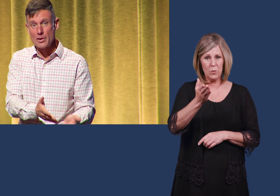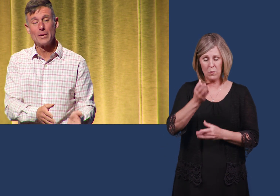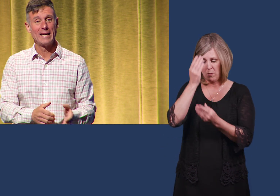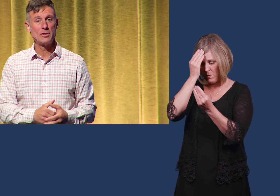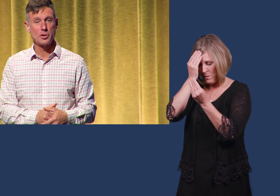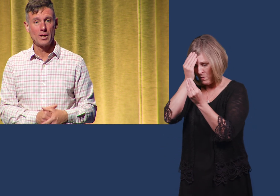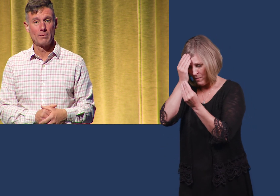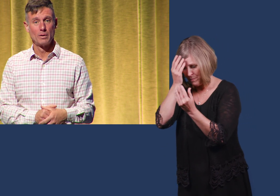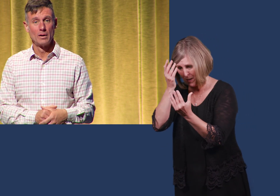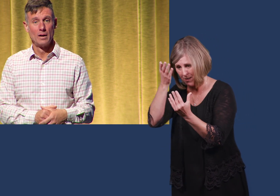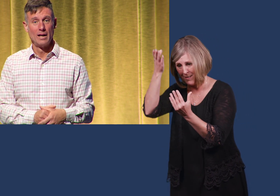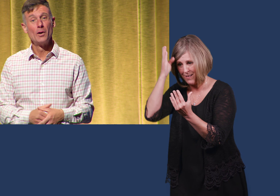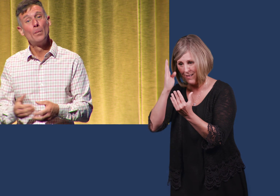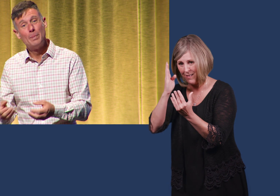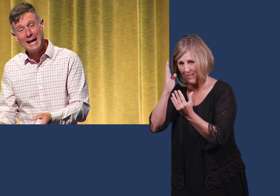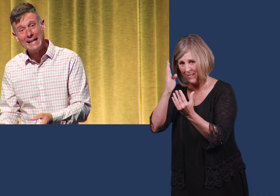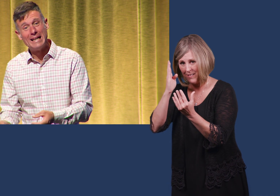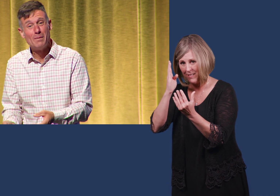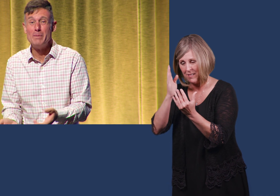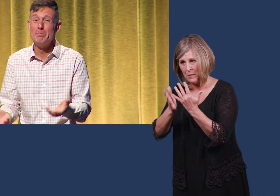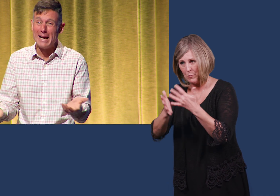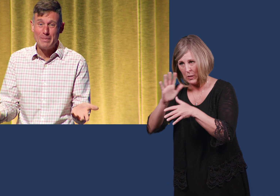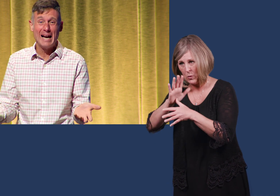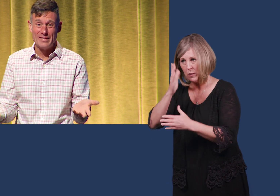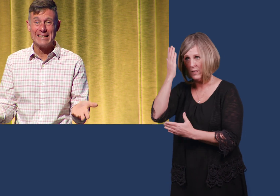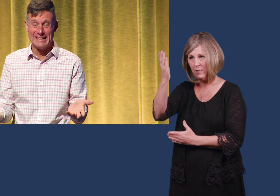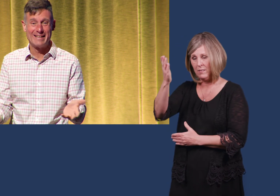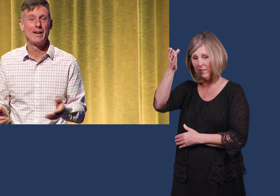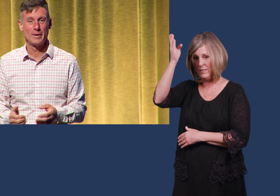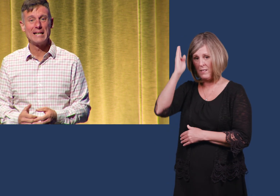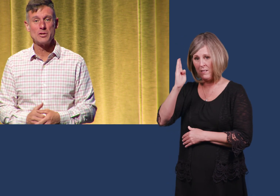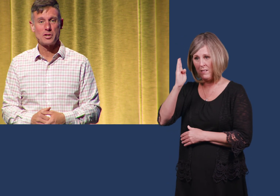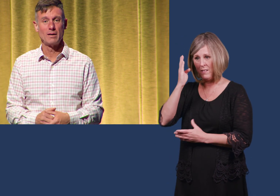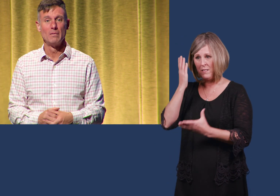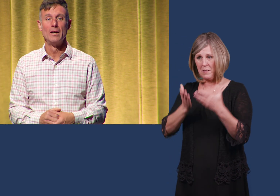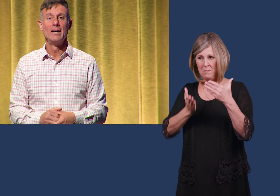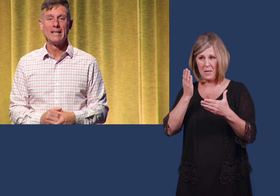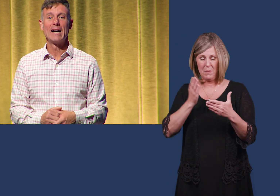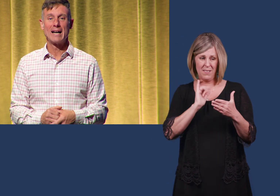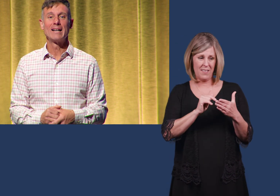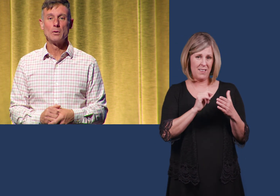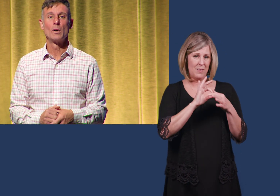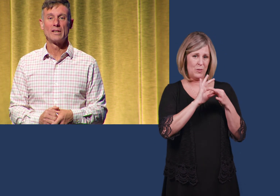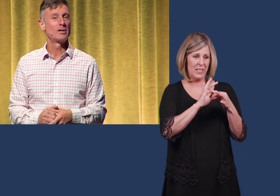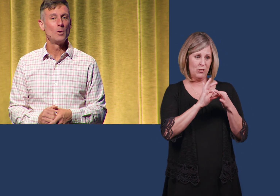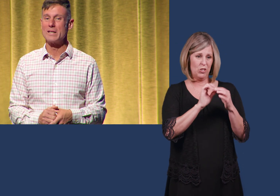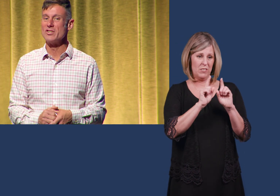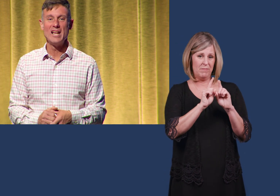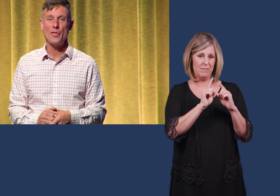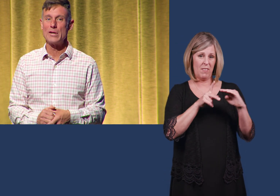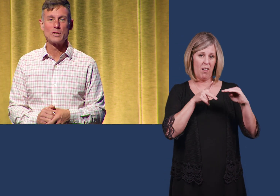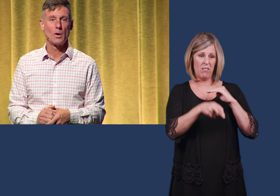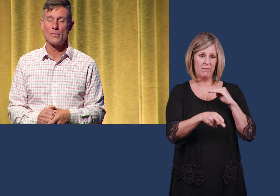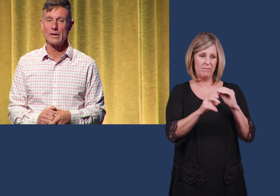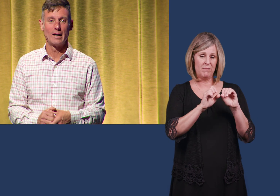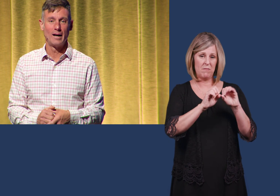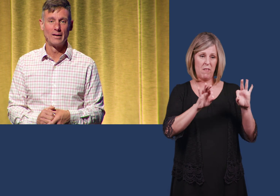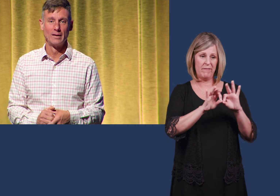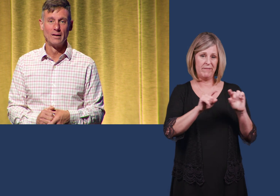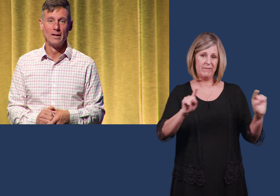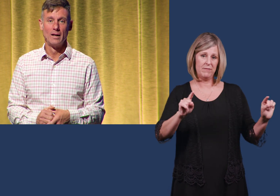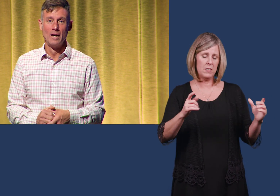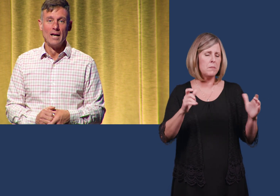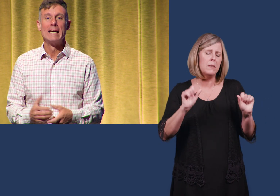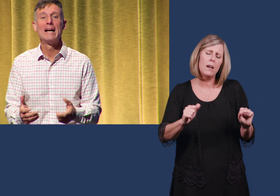this other relationship? And obeying him and maybe having to end that relationship? Yeah, God can work there too because nothing's too hard for